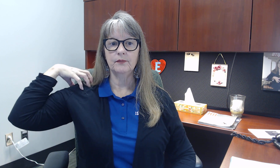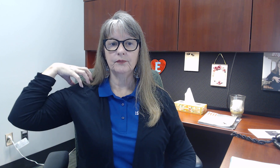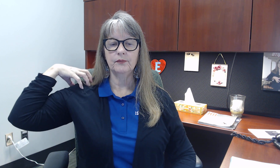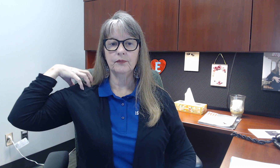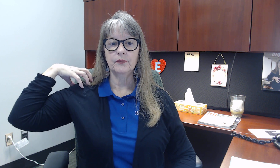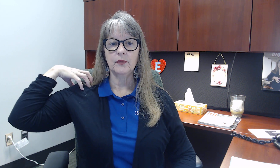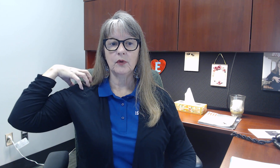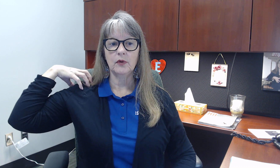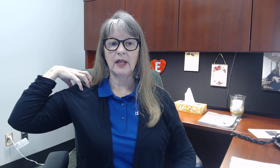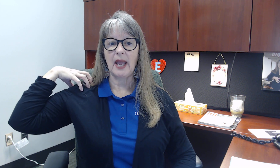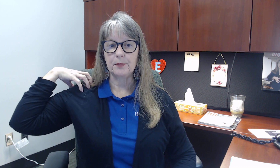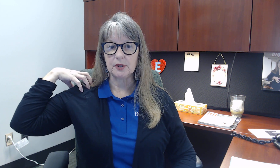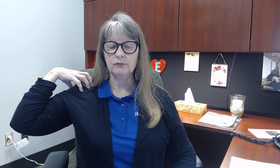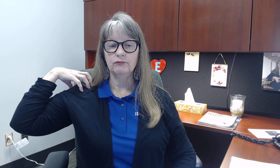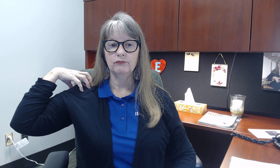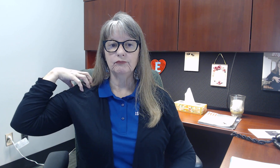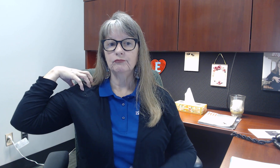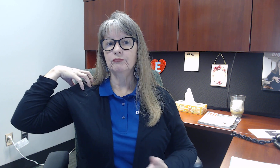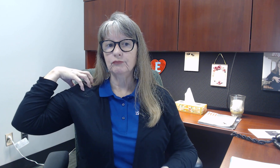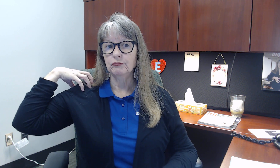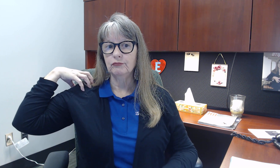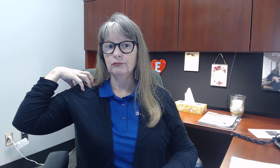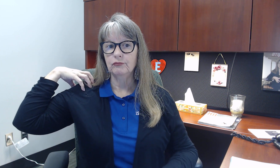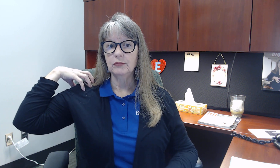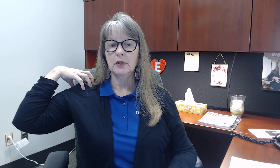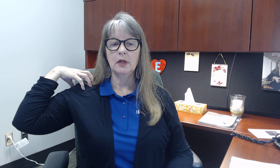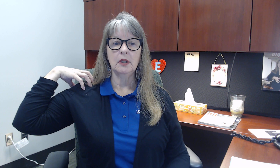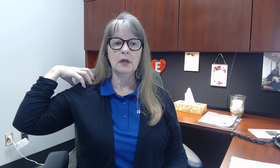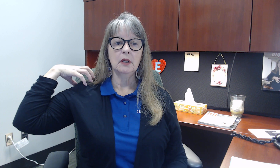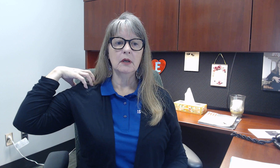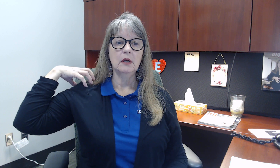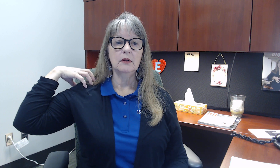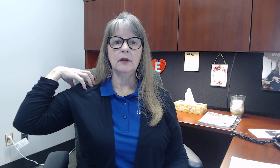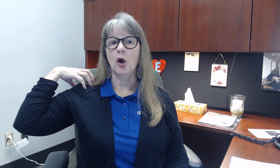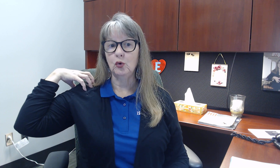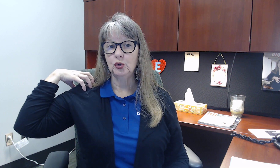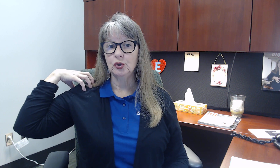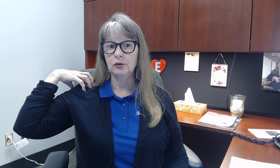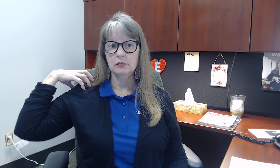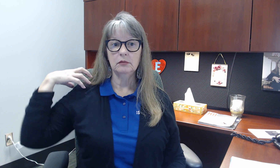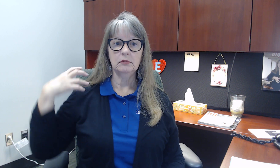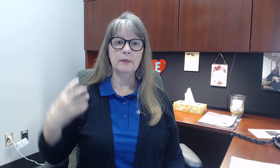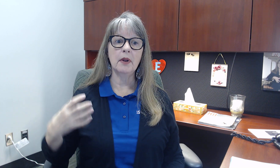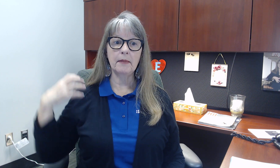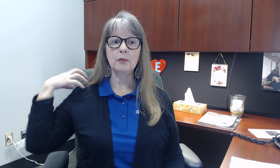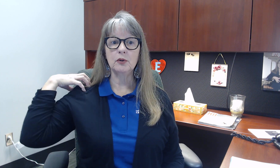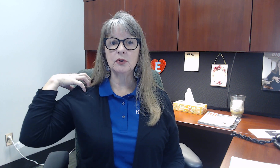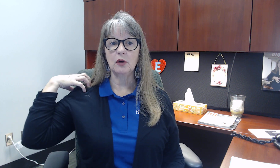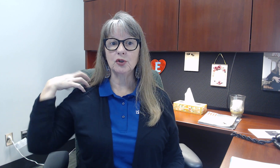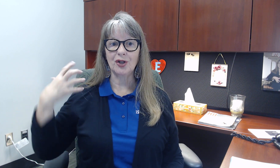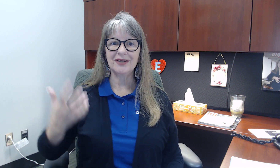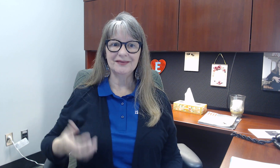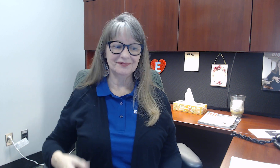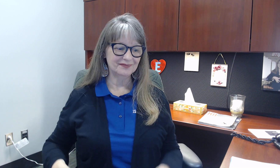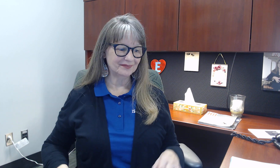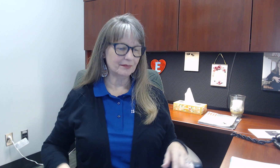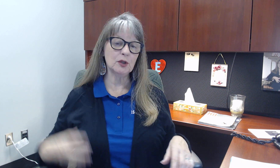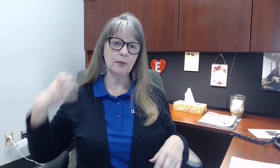the captain, the coach, And a lot of people use coach a lot, but your